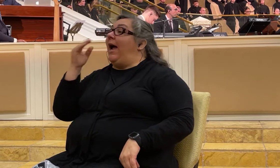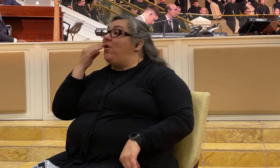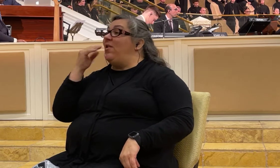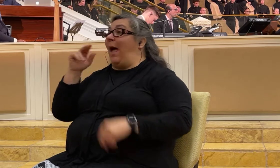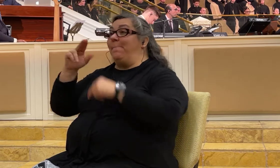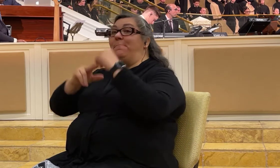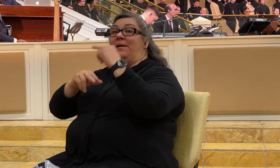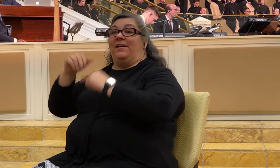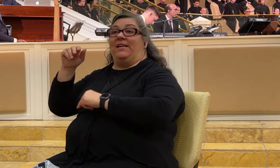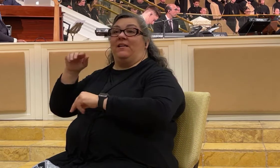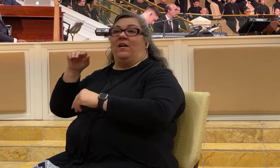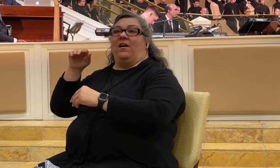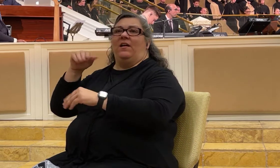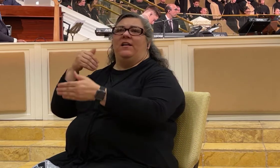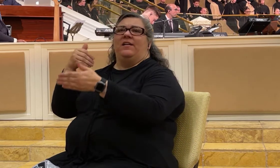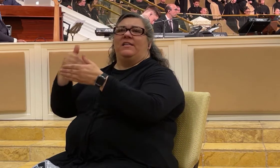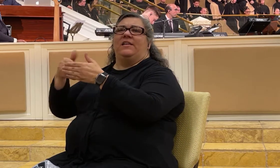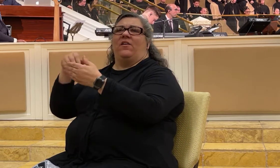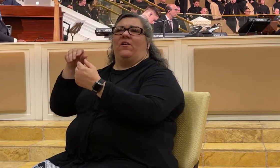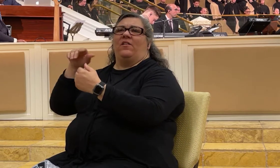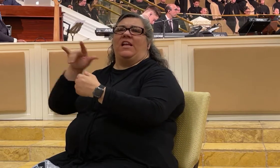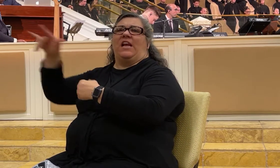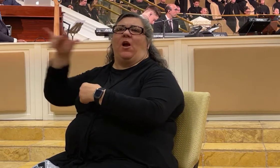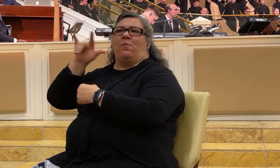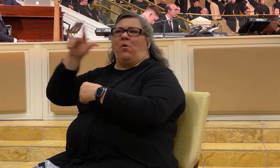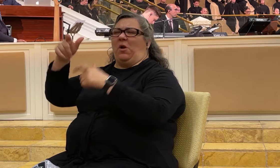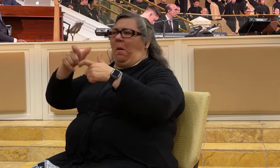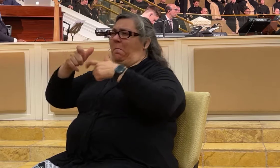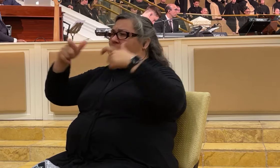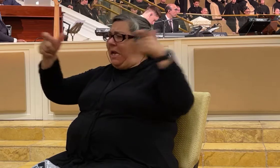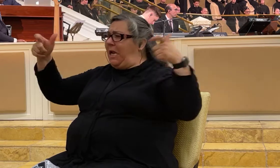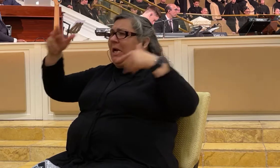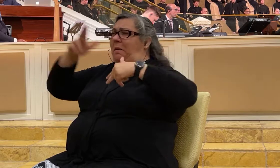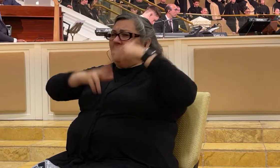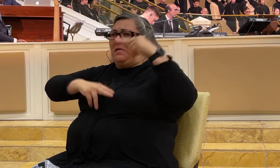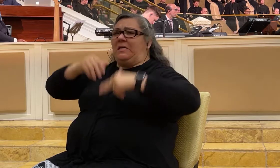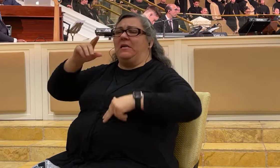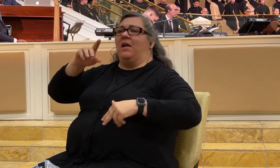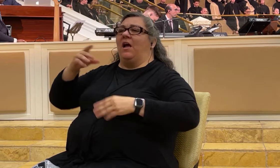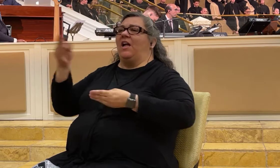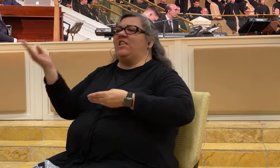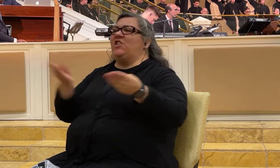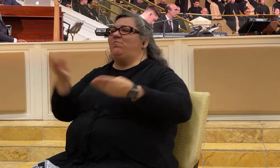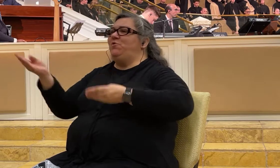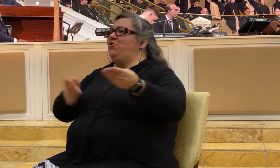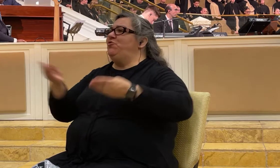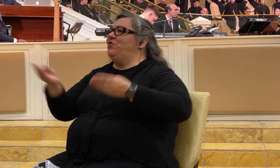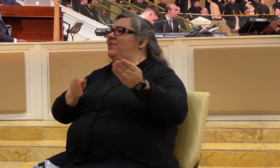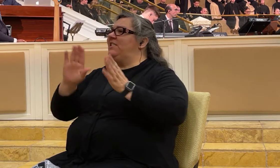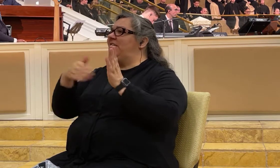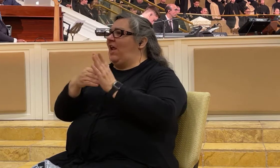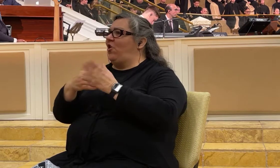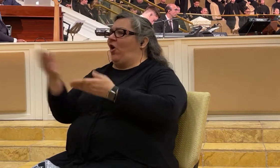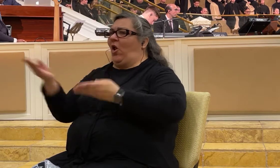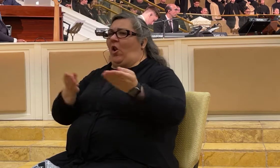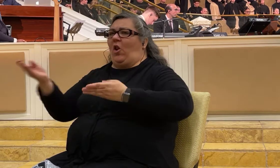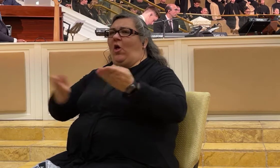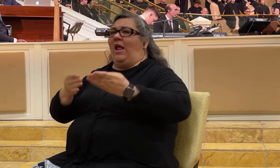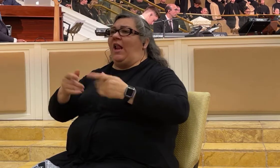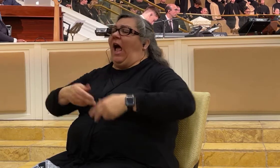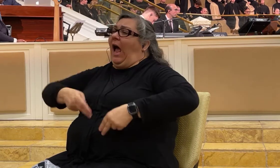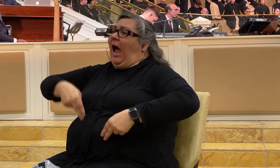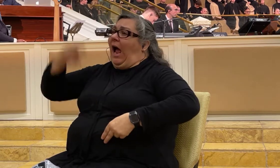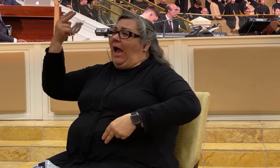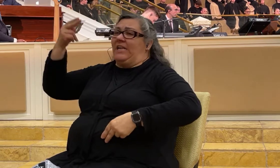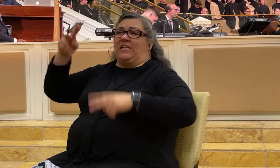they just put up out there by the airport, some kind of distribution center. And that the highest home